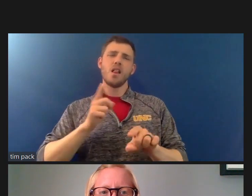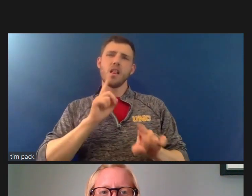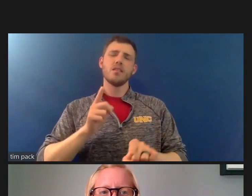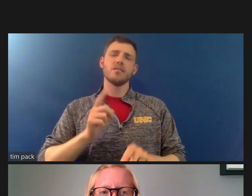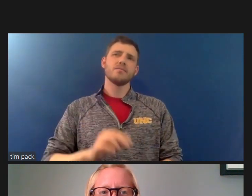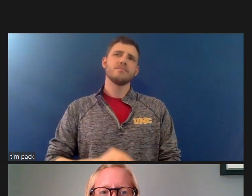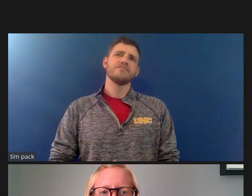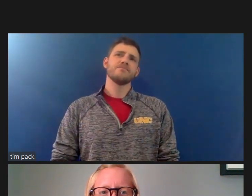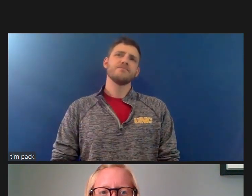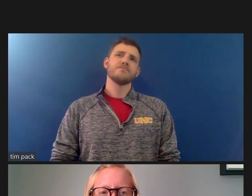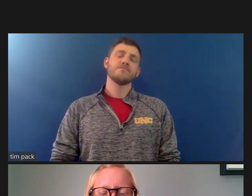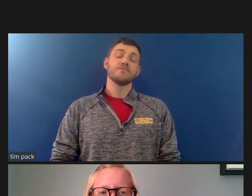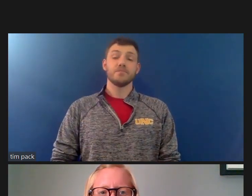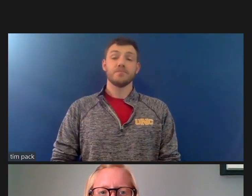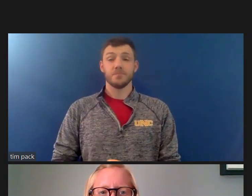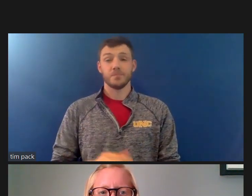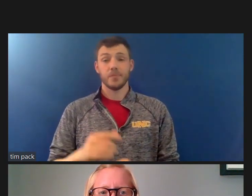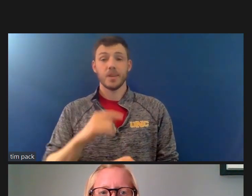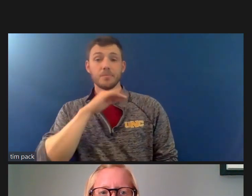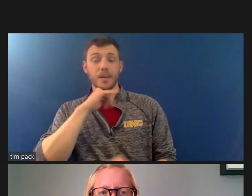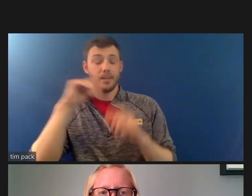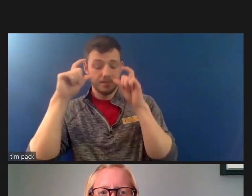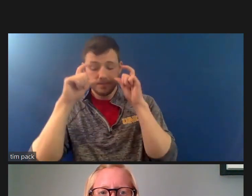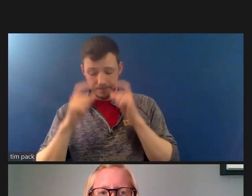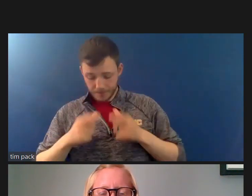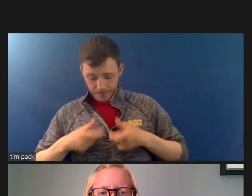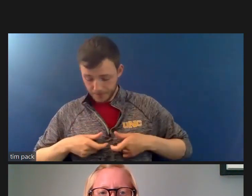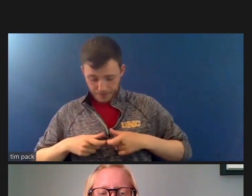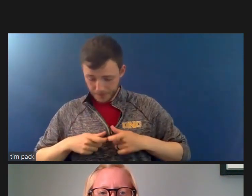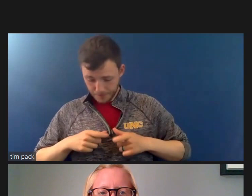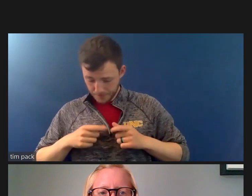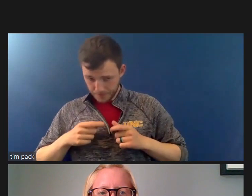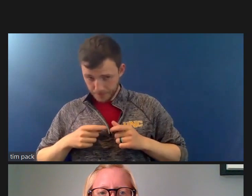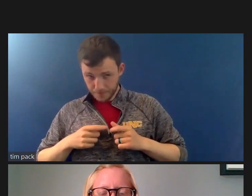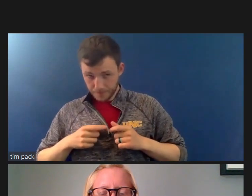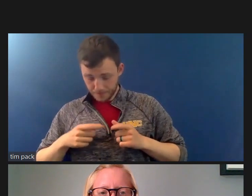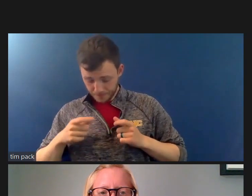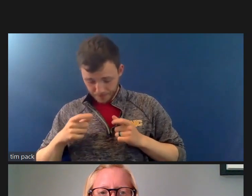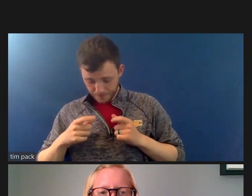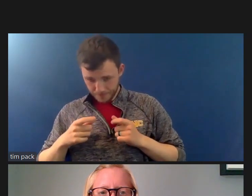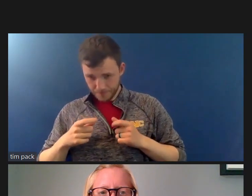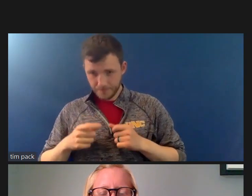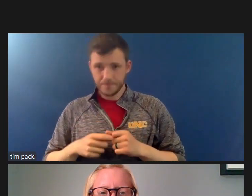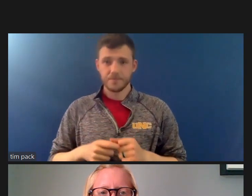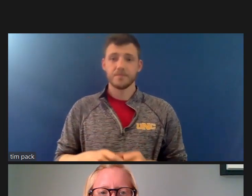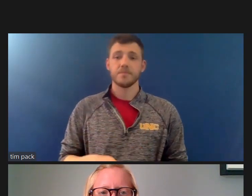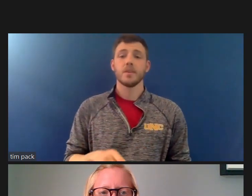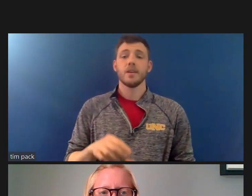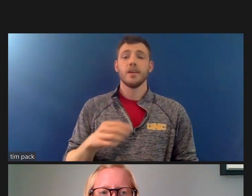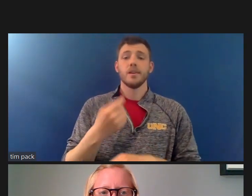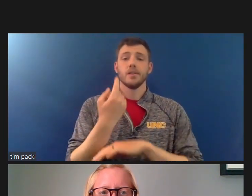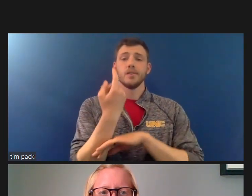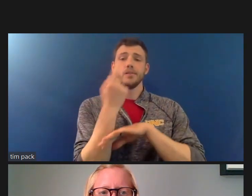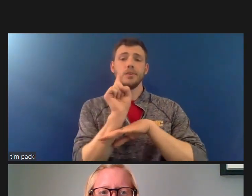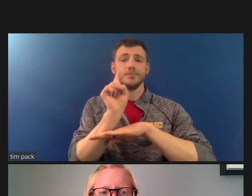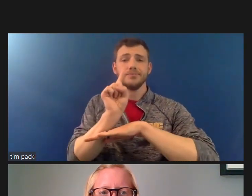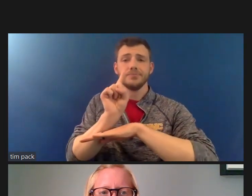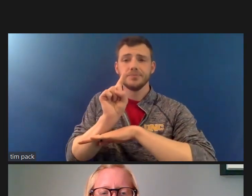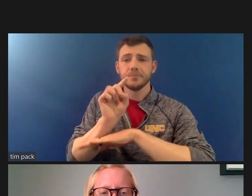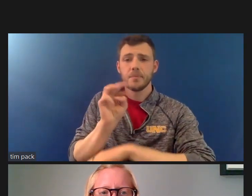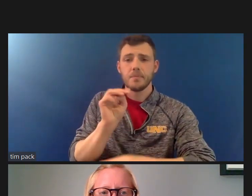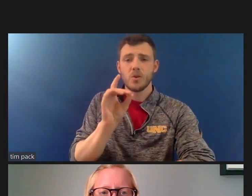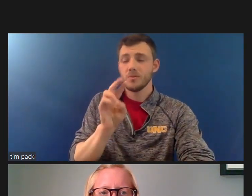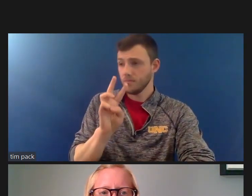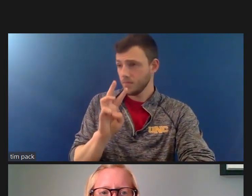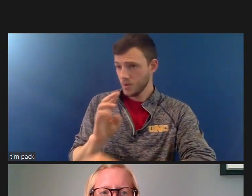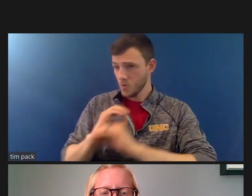his glasses. Meridew turned to Ralph. "Aren't there any grown-ups?" "No." Meridew